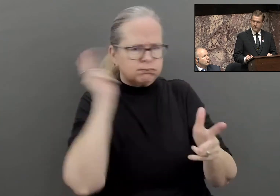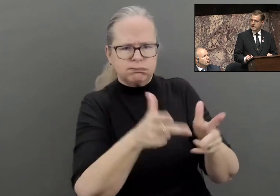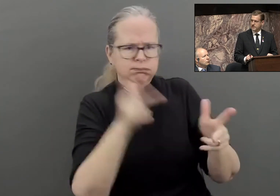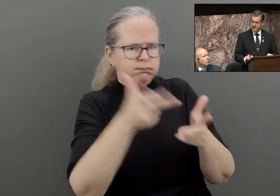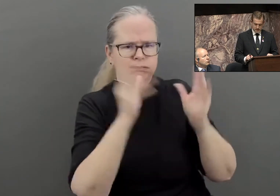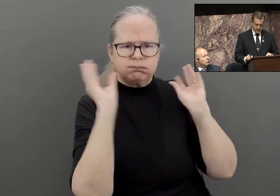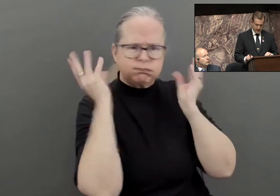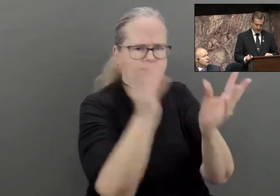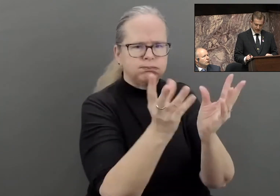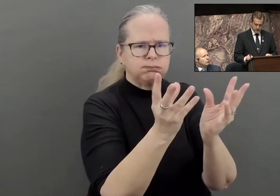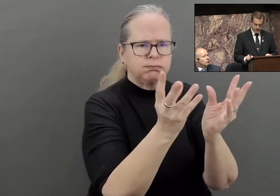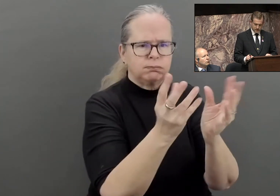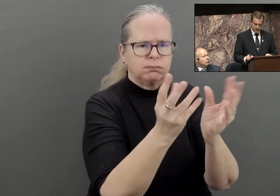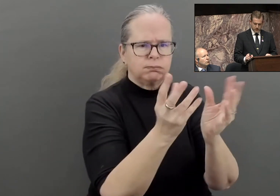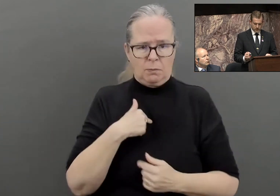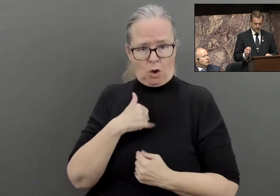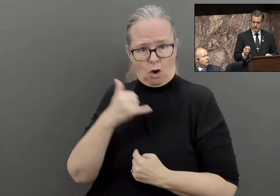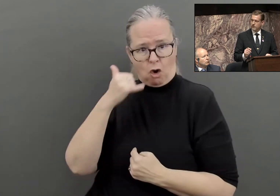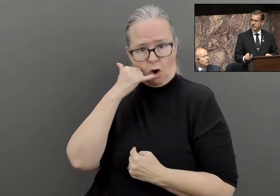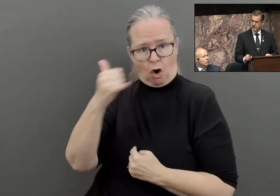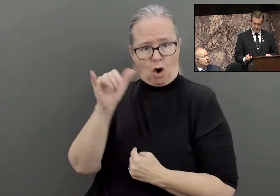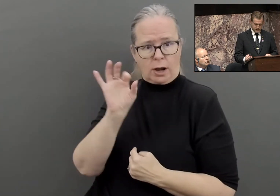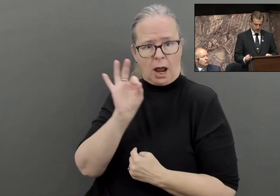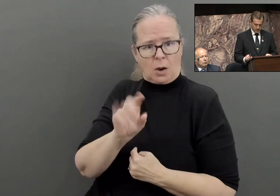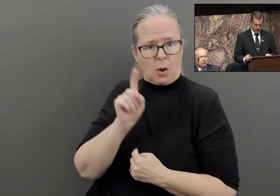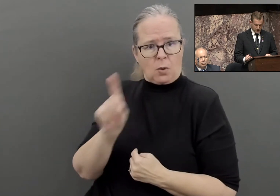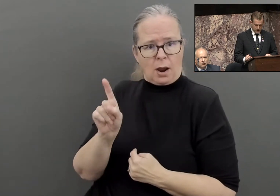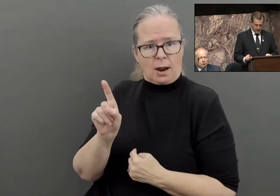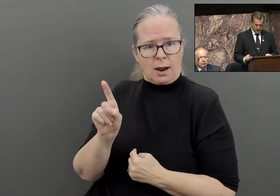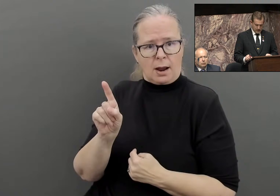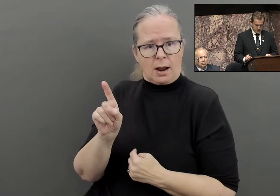the professionalism I encountered from both the Victoria Police